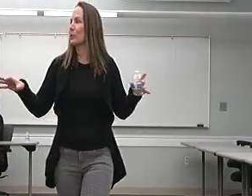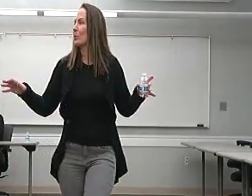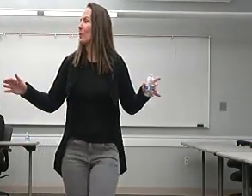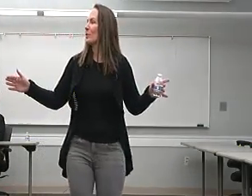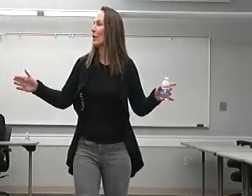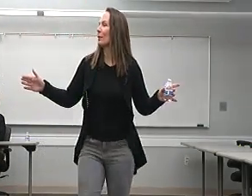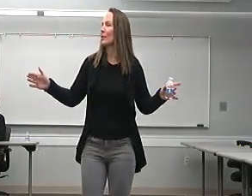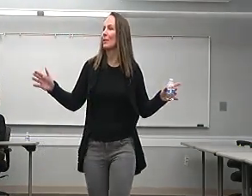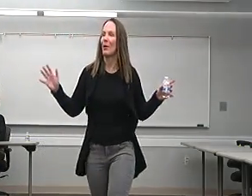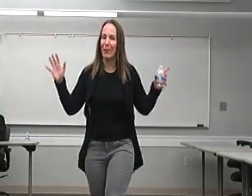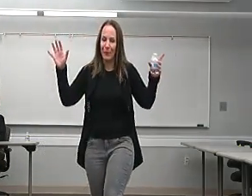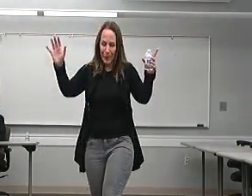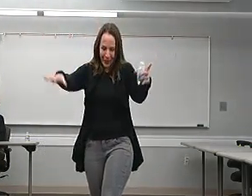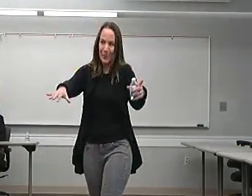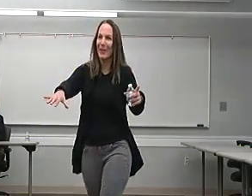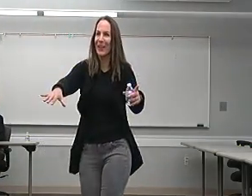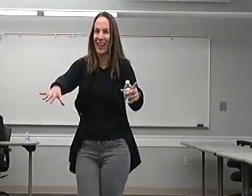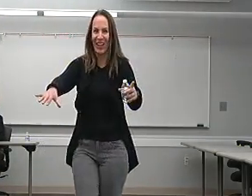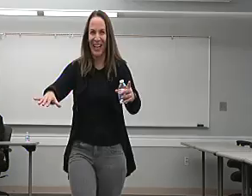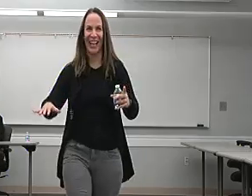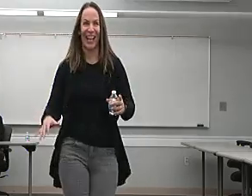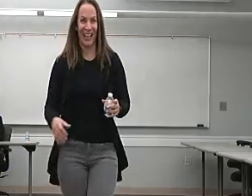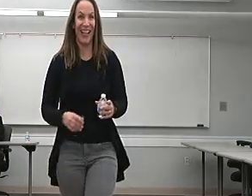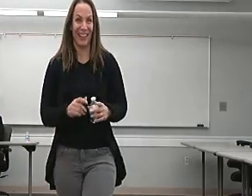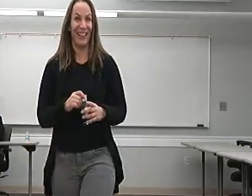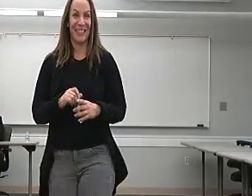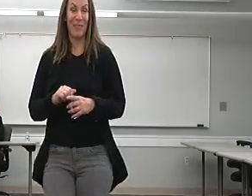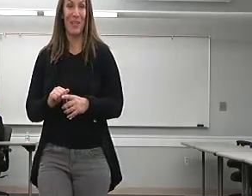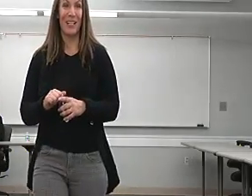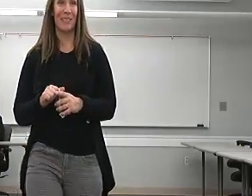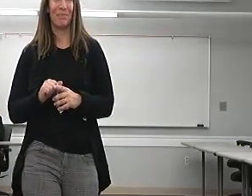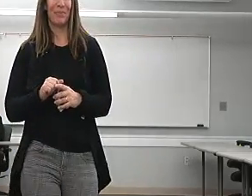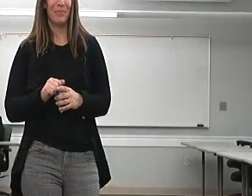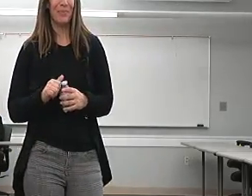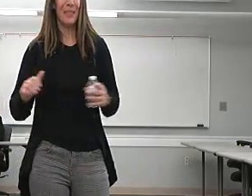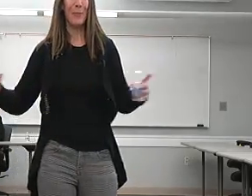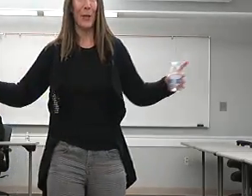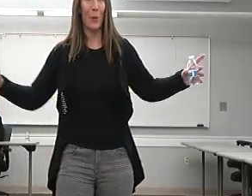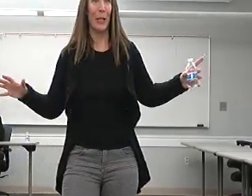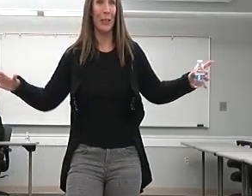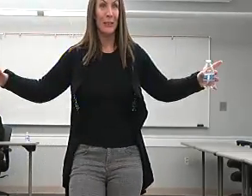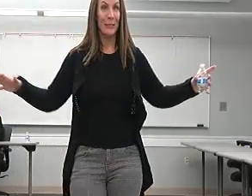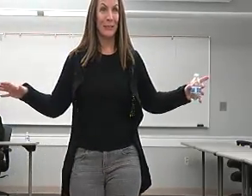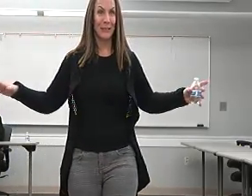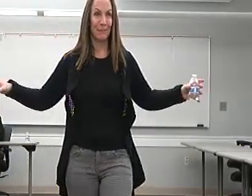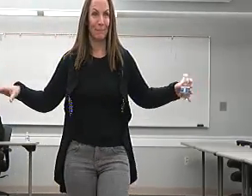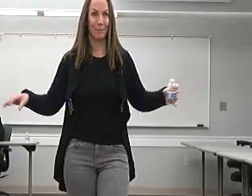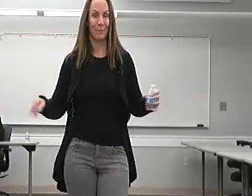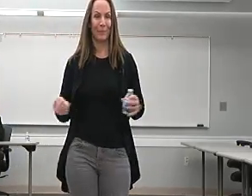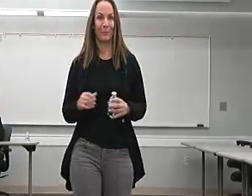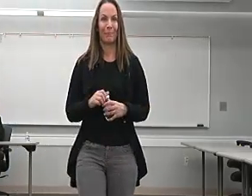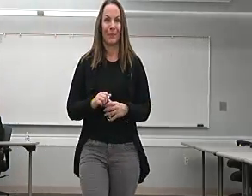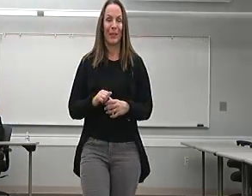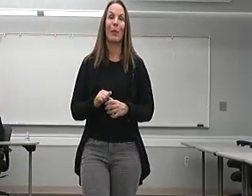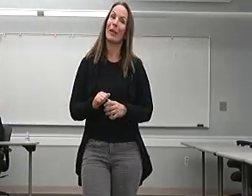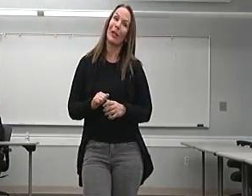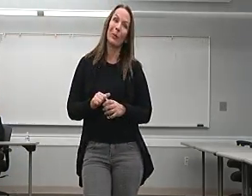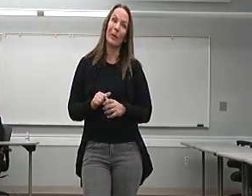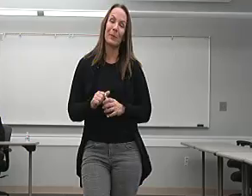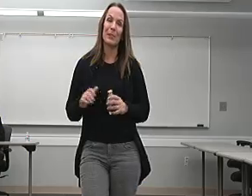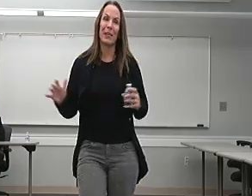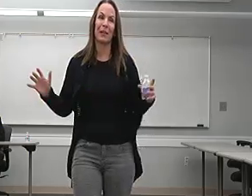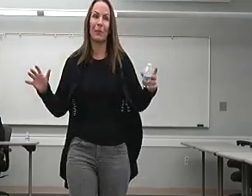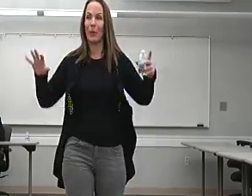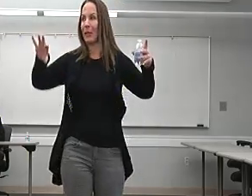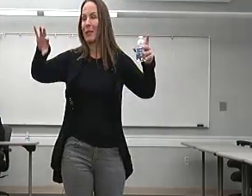have everybody come down here. That works? If we go here? No, I know, but I'm just saying, we can either,